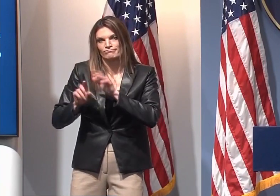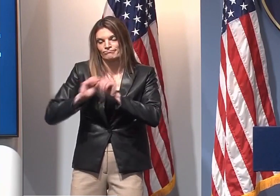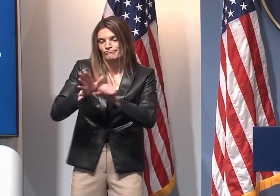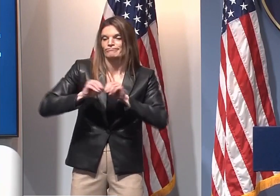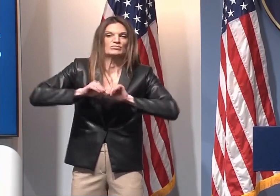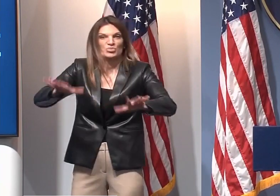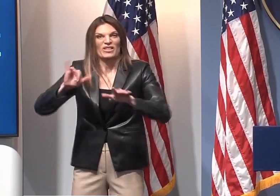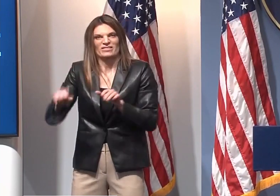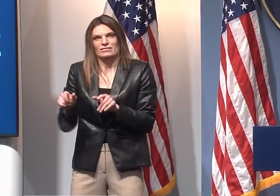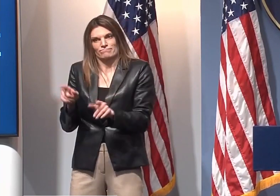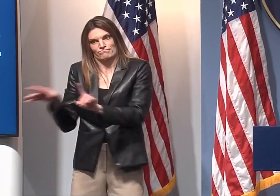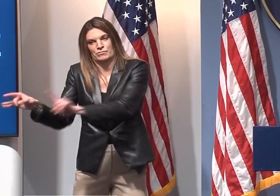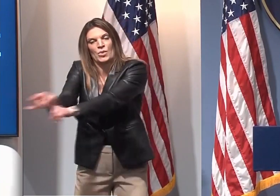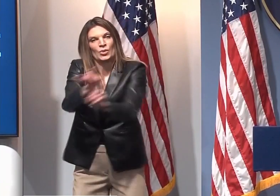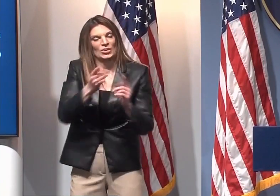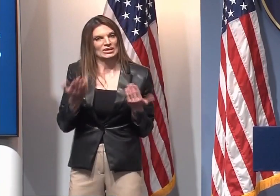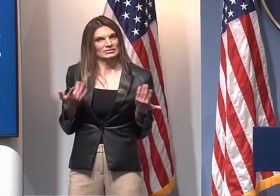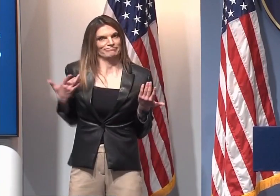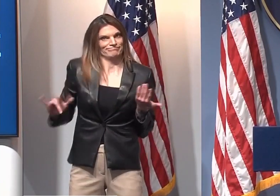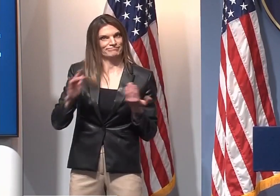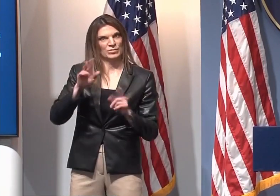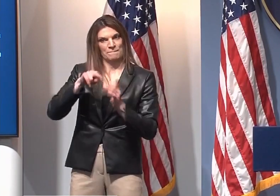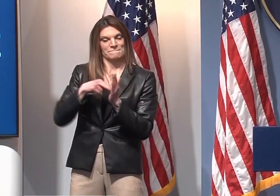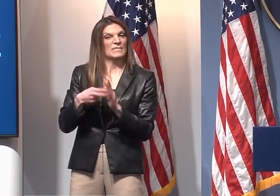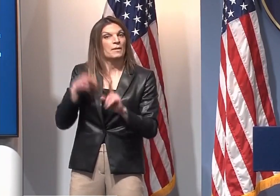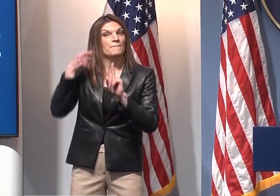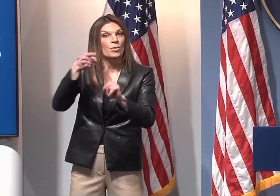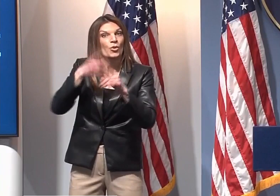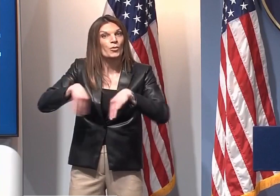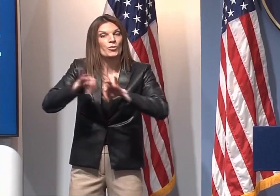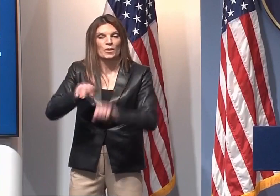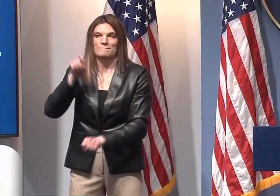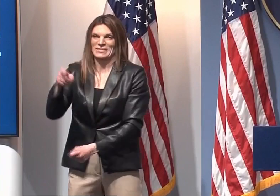the moment of access to vaccines,